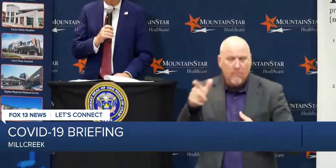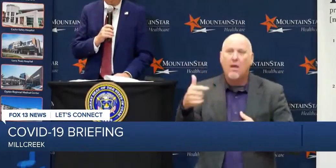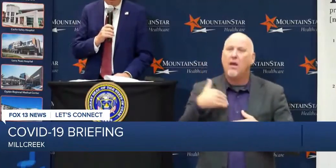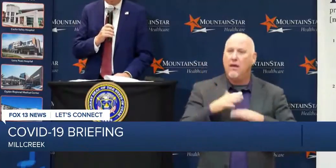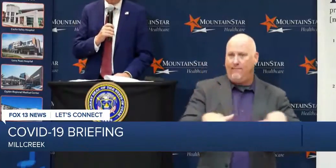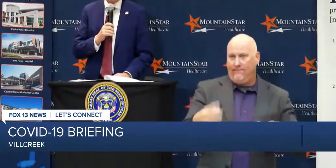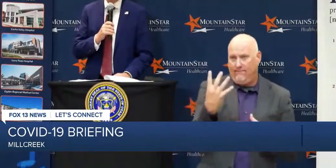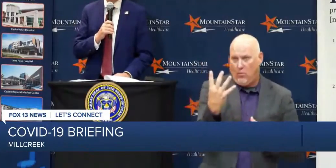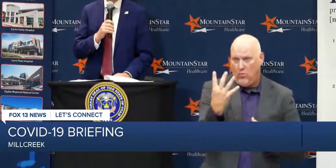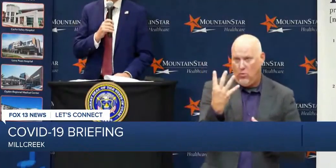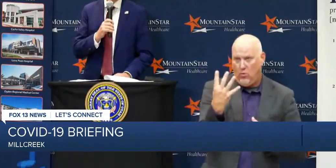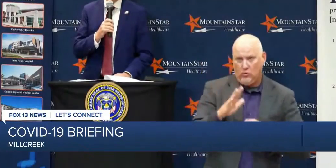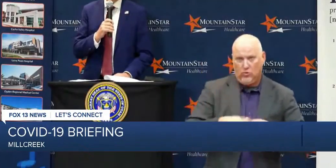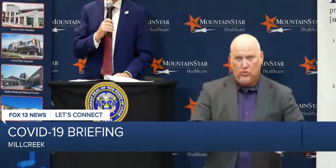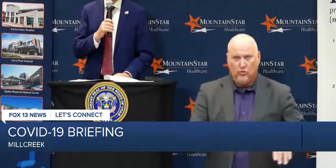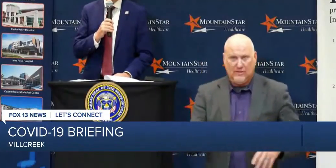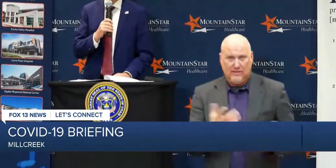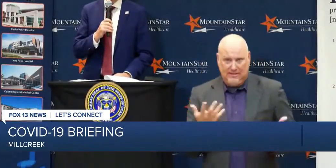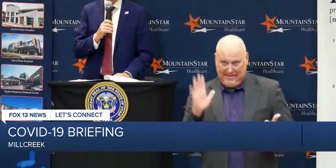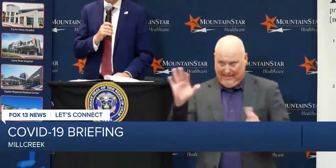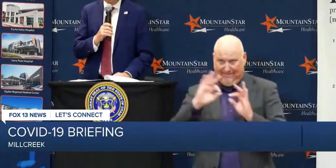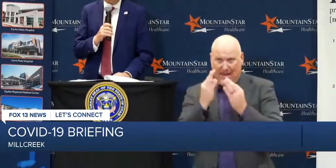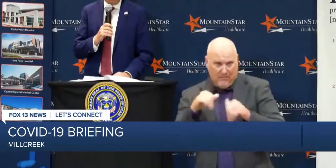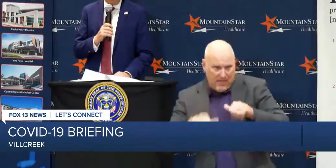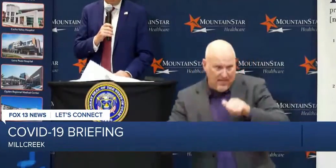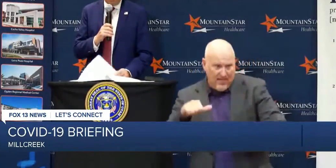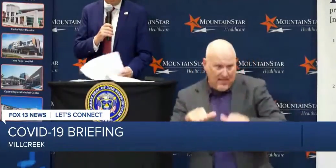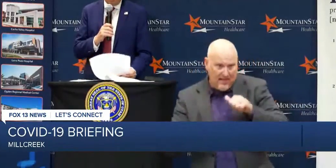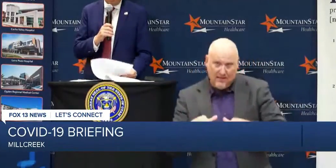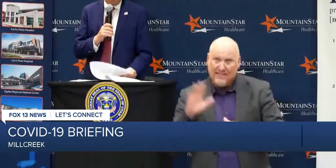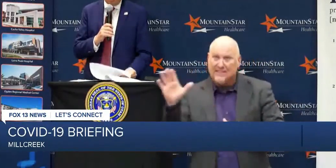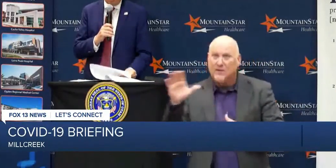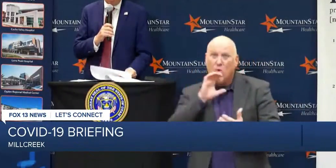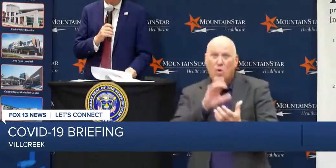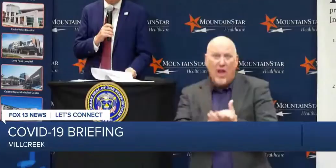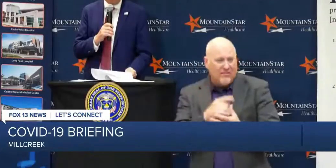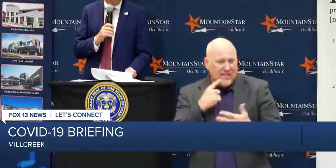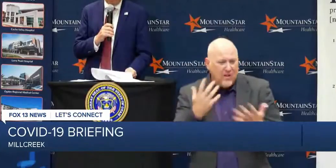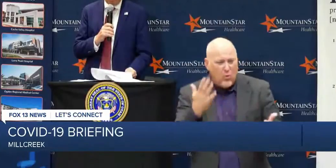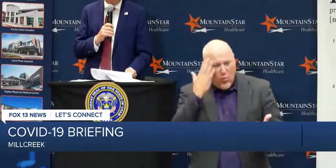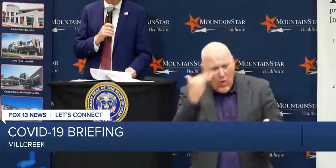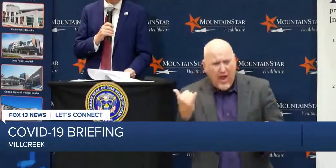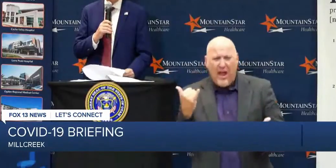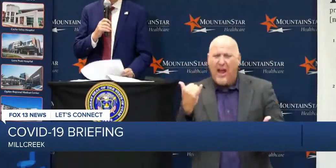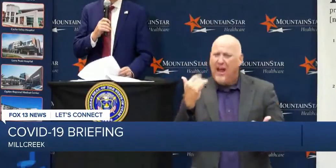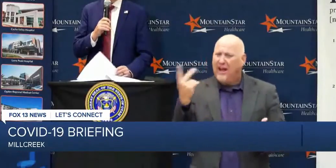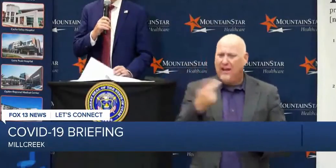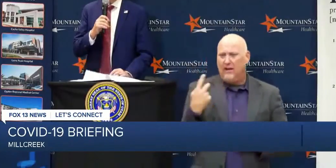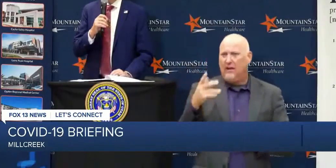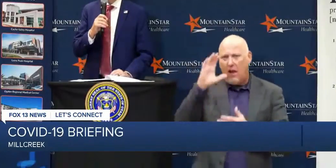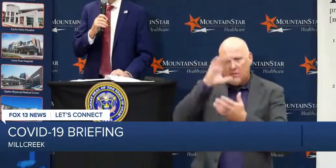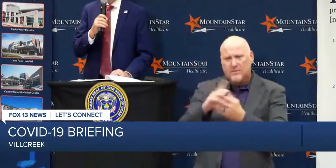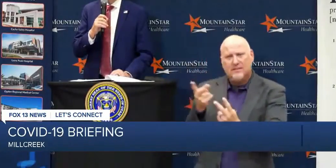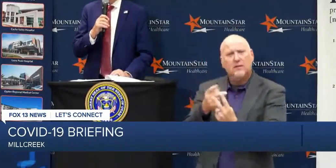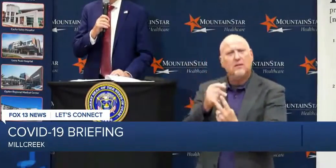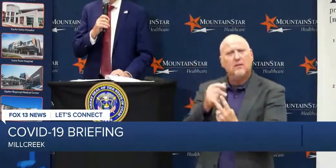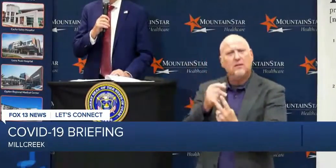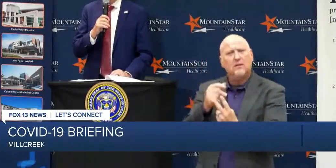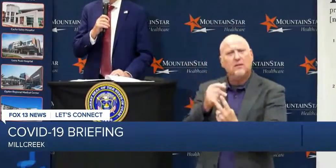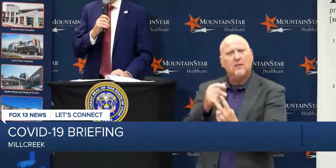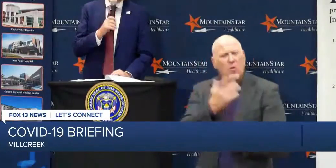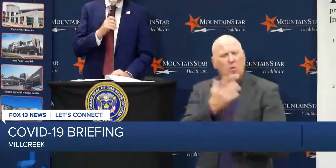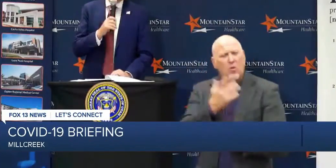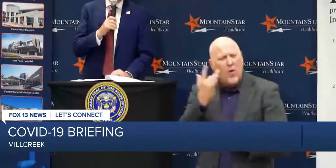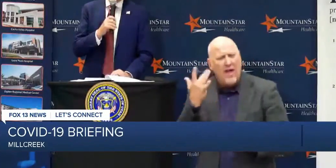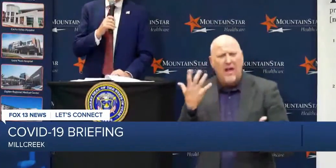had been vaccinated. These are the stories that we hear over and over again, and